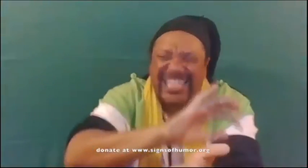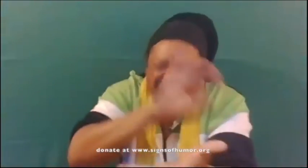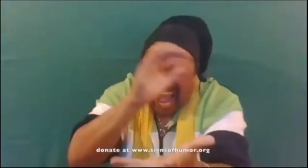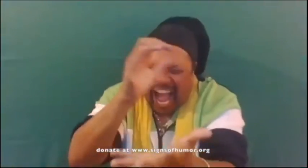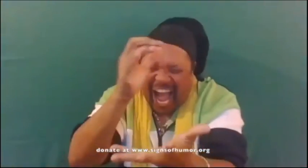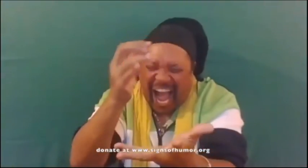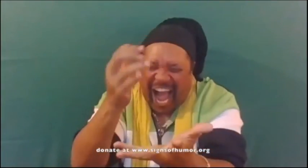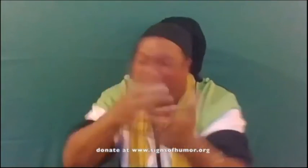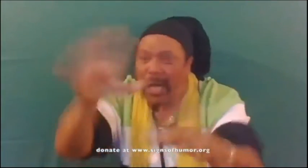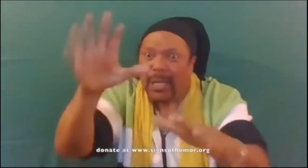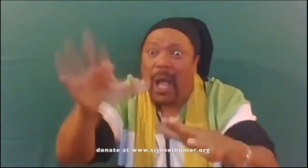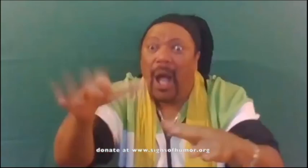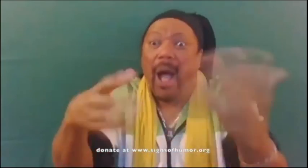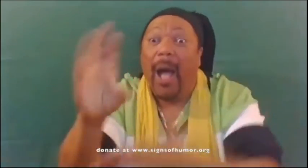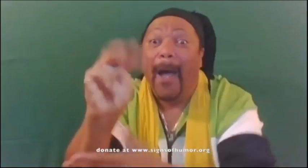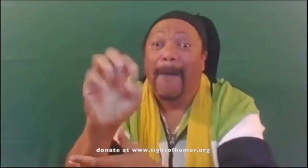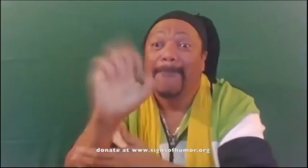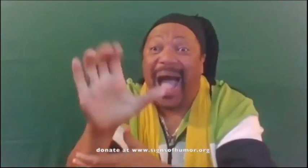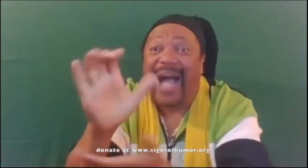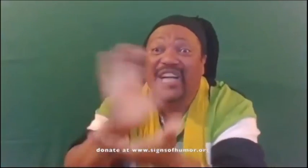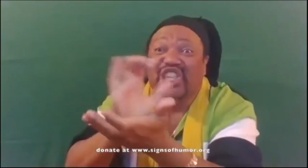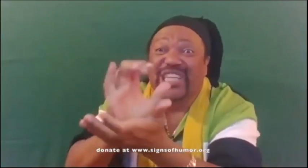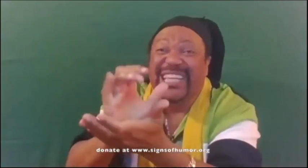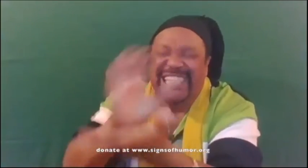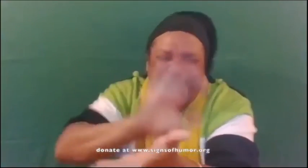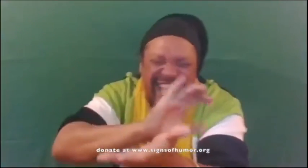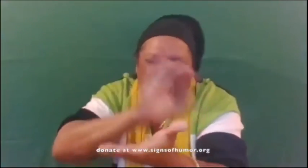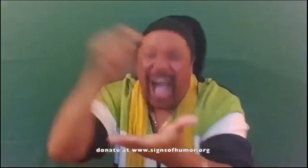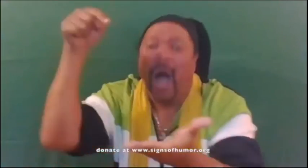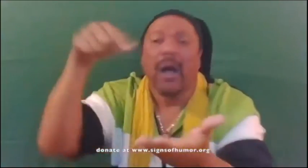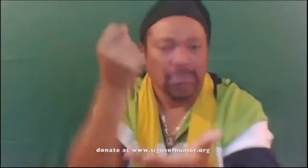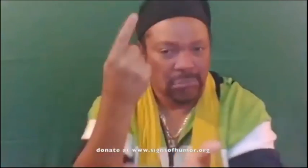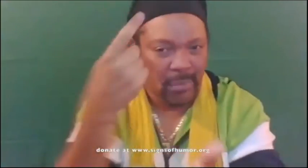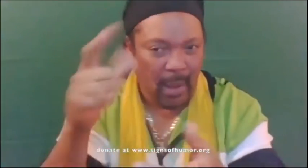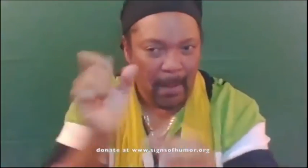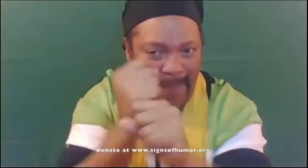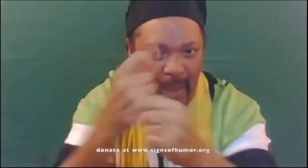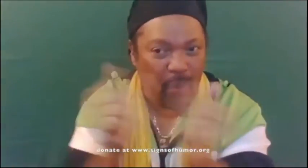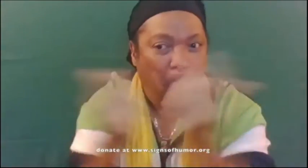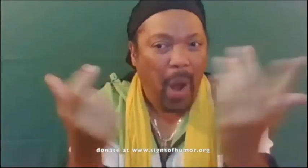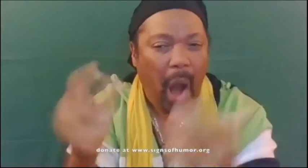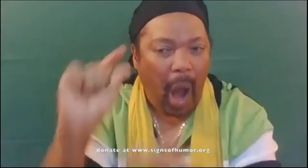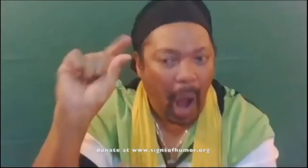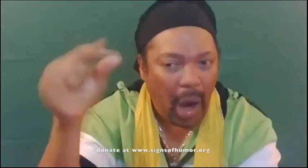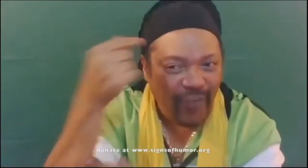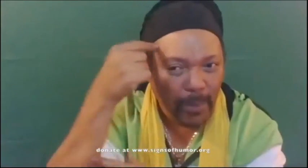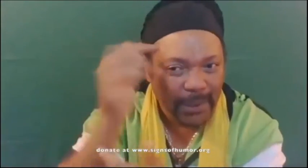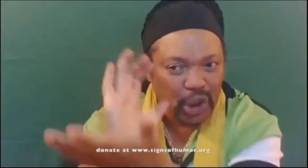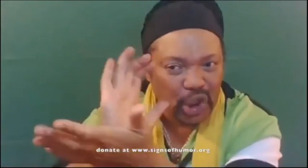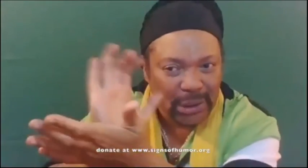pie on deck. They had macaroni and cheese with extra cheese and extra macaroni.